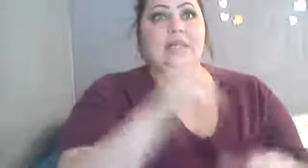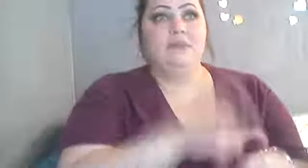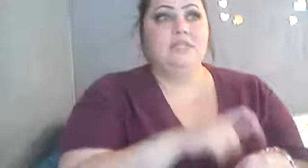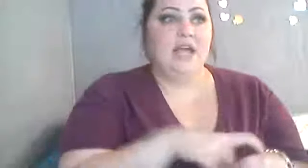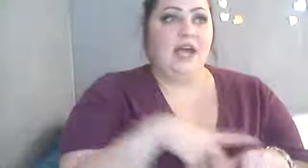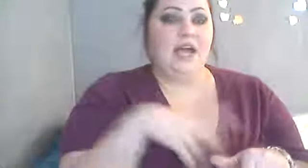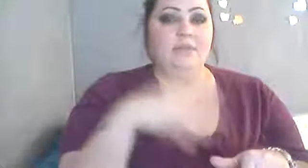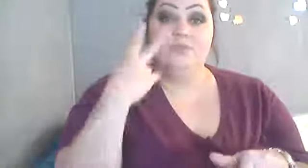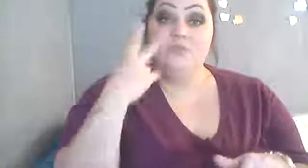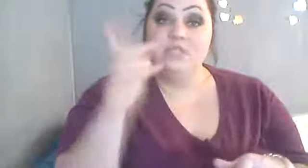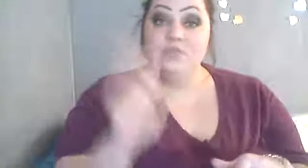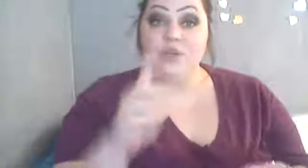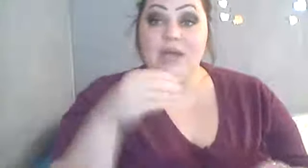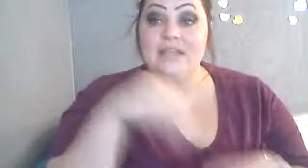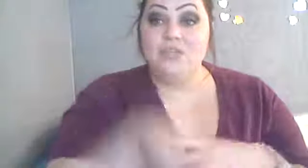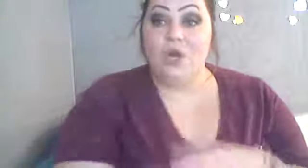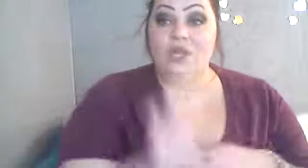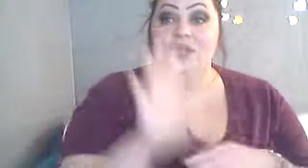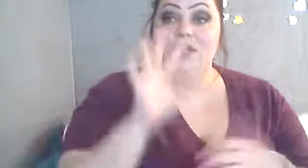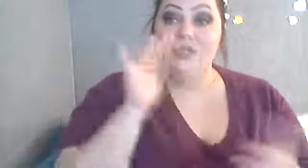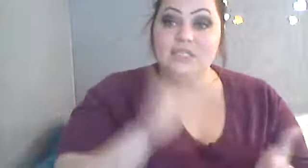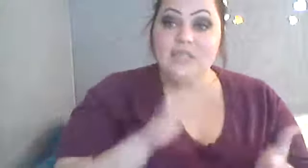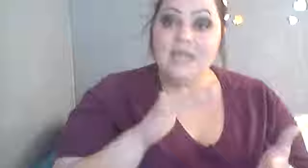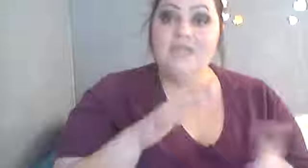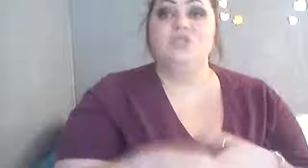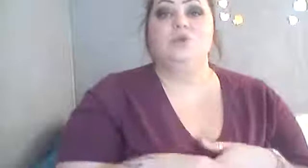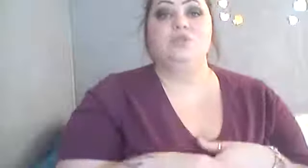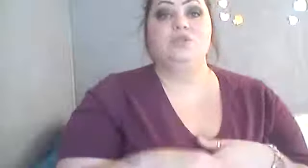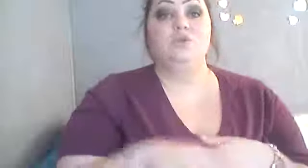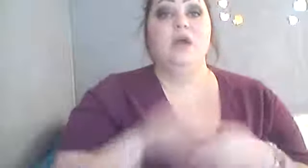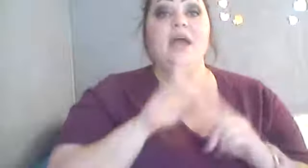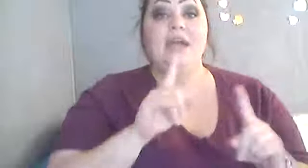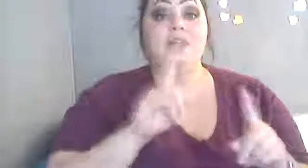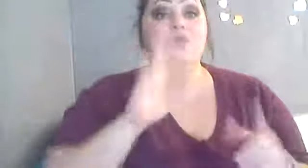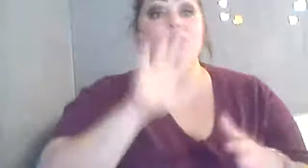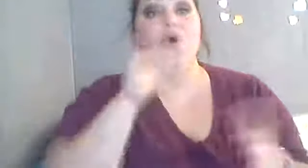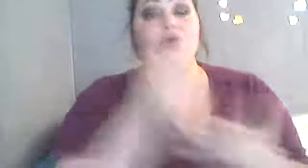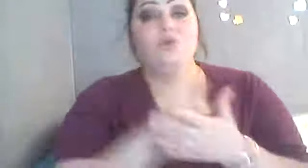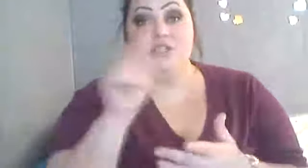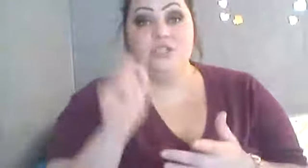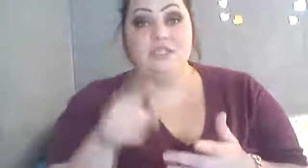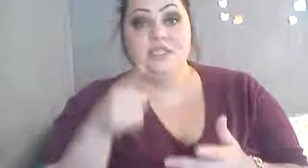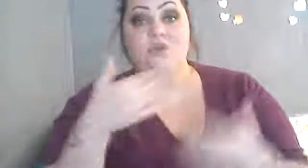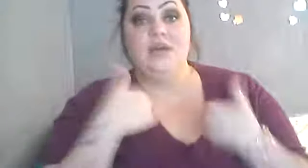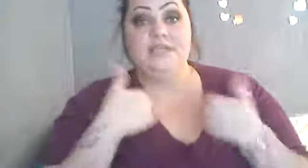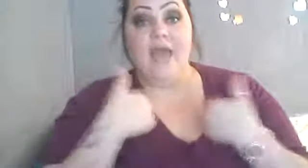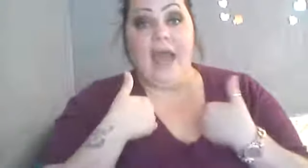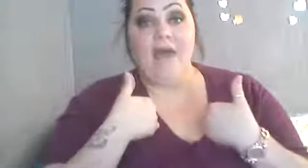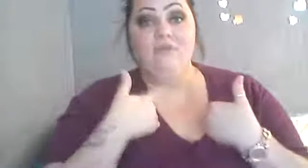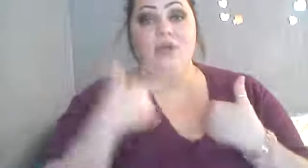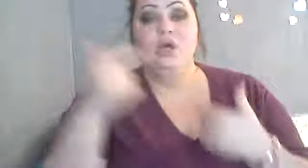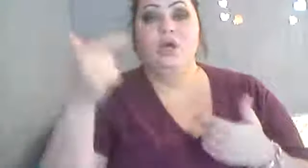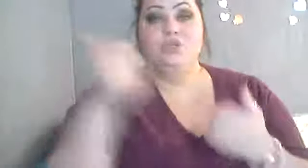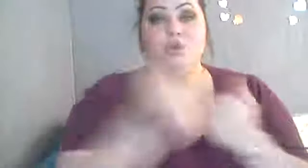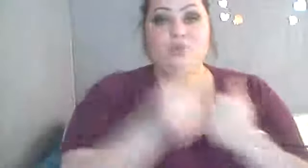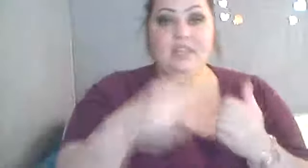the time to see where you guys are in your studies or to answer all the questions that you guys have. So with